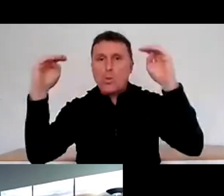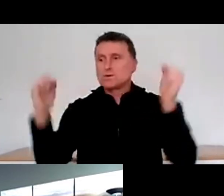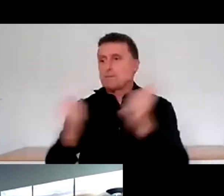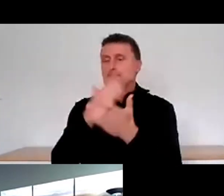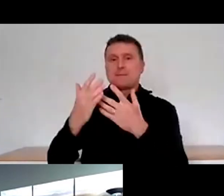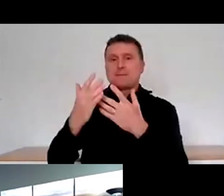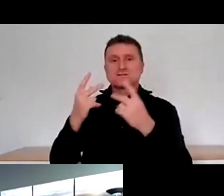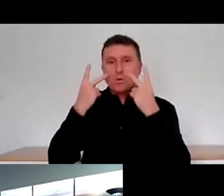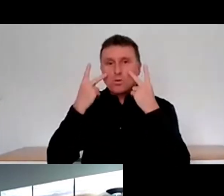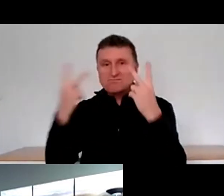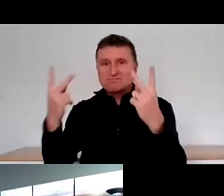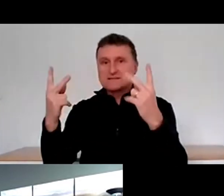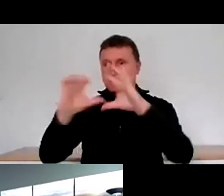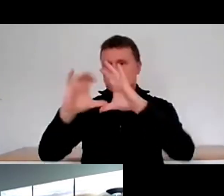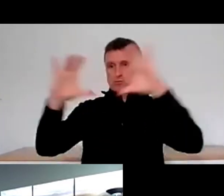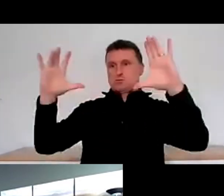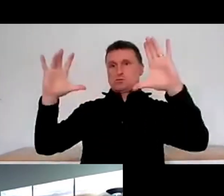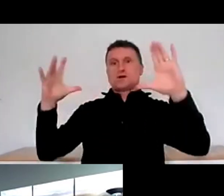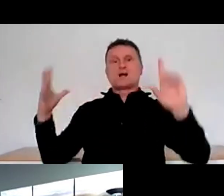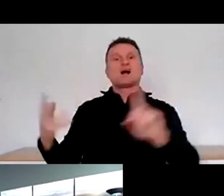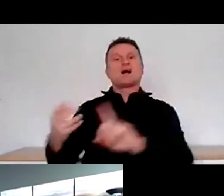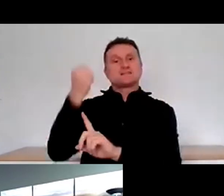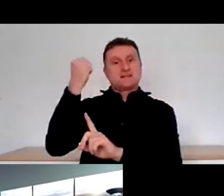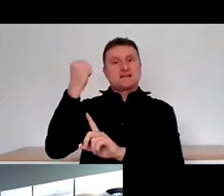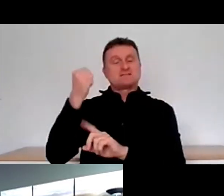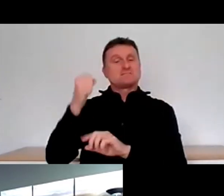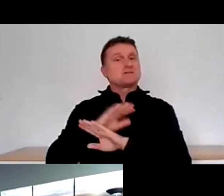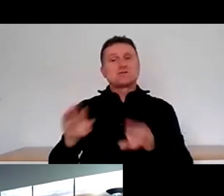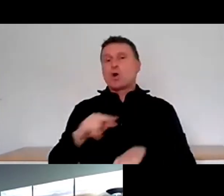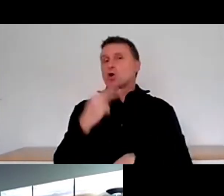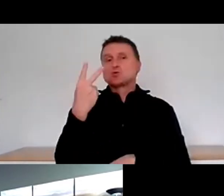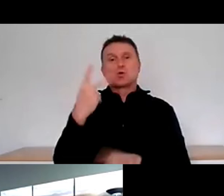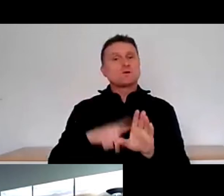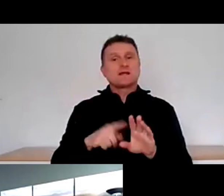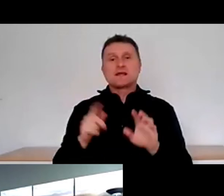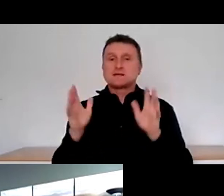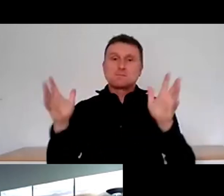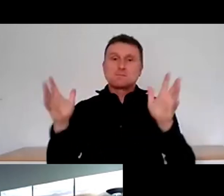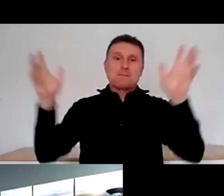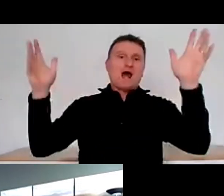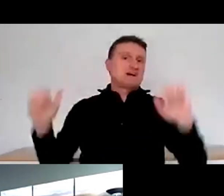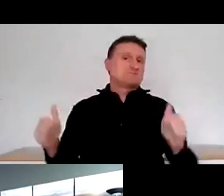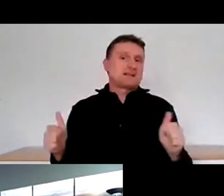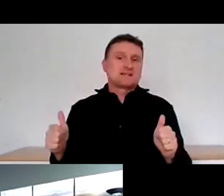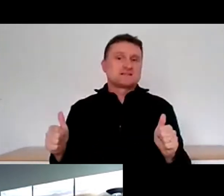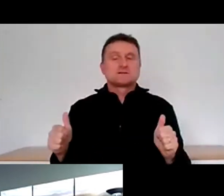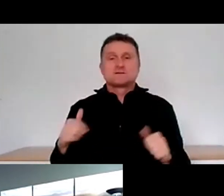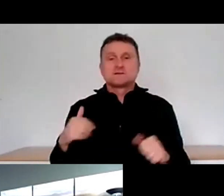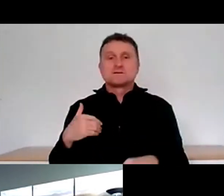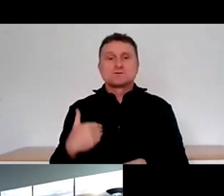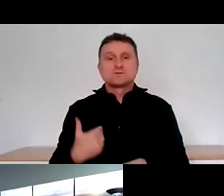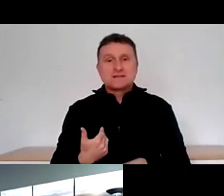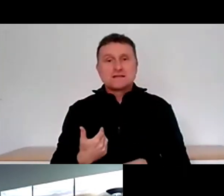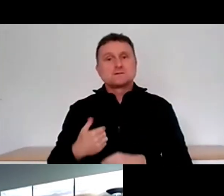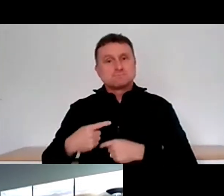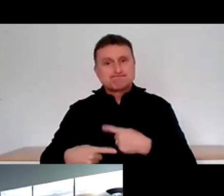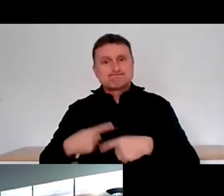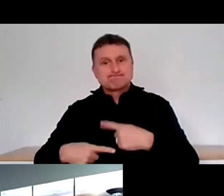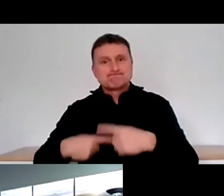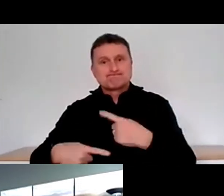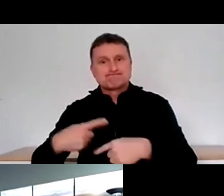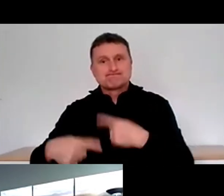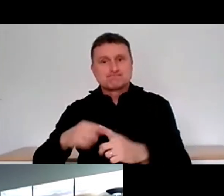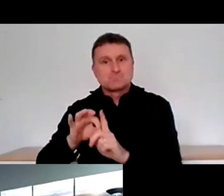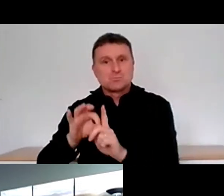do in 2 years or 5 years. It's not something that I think we can do with 5 standards. We need something that will actually bring